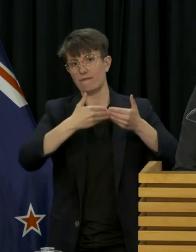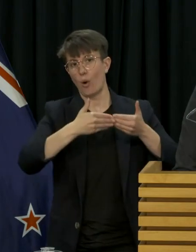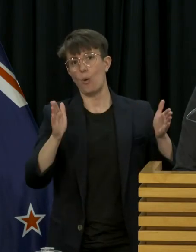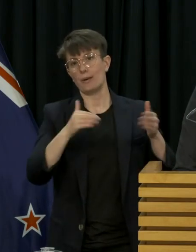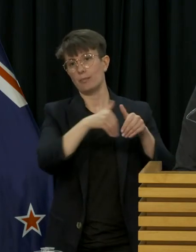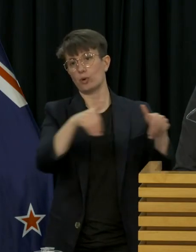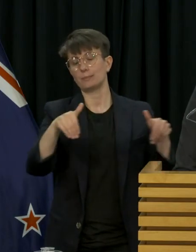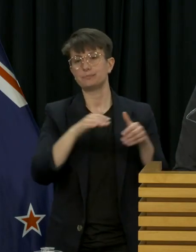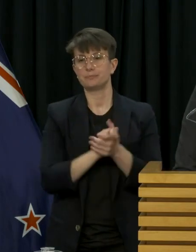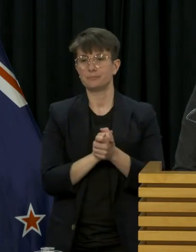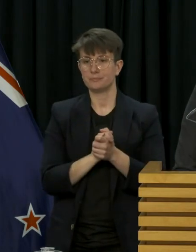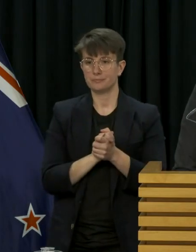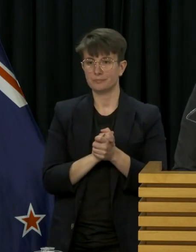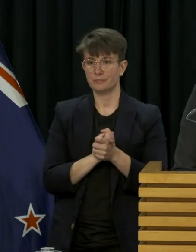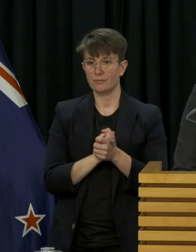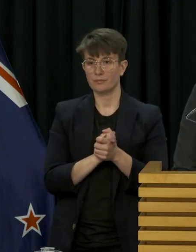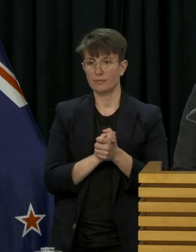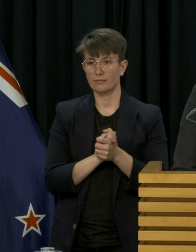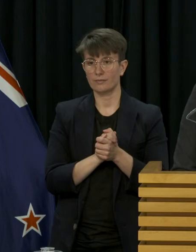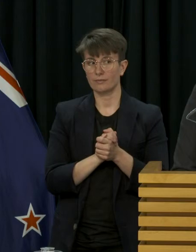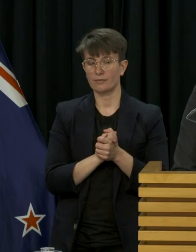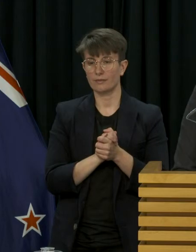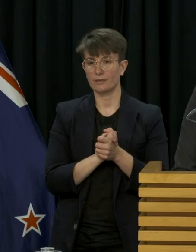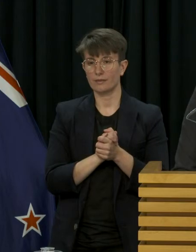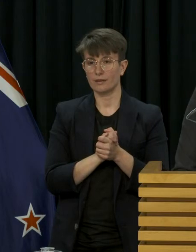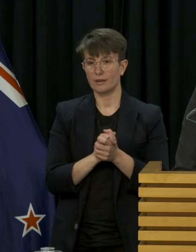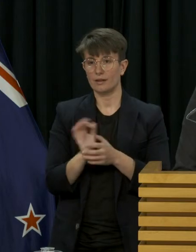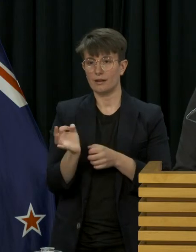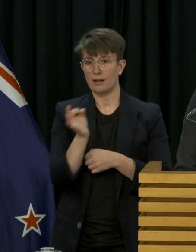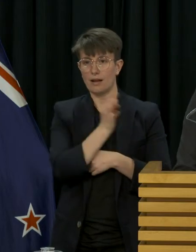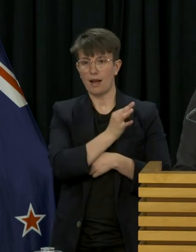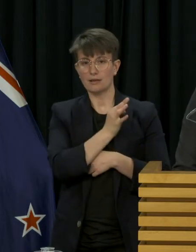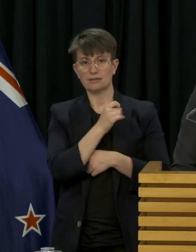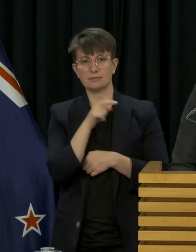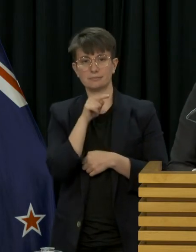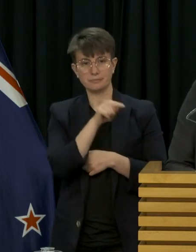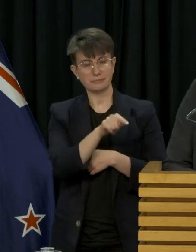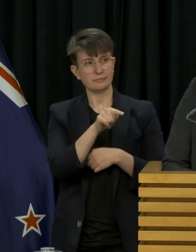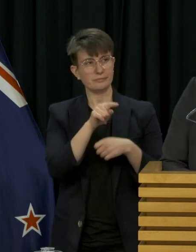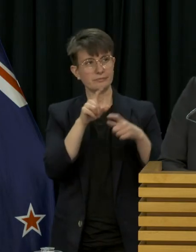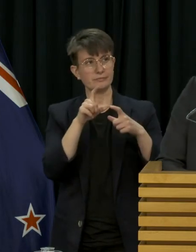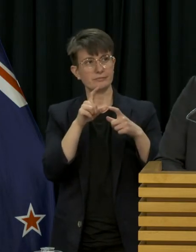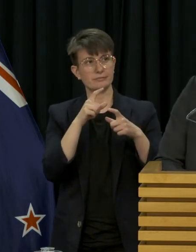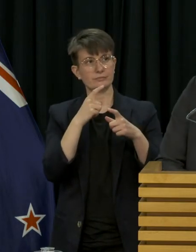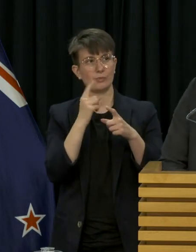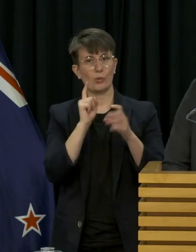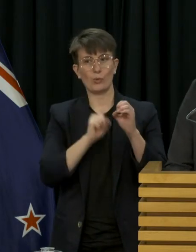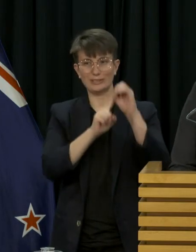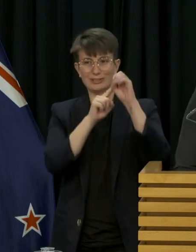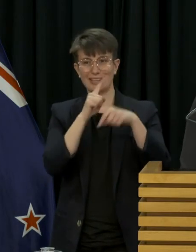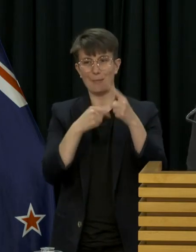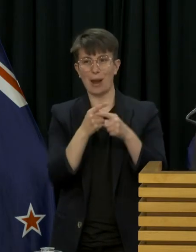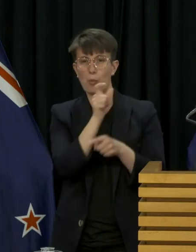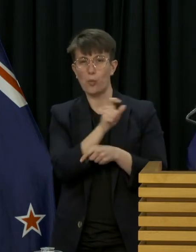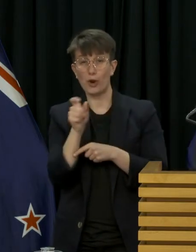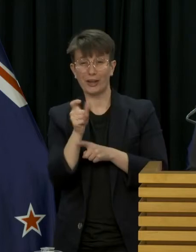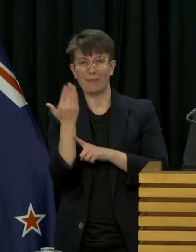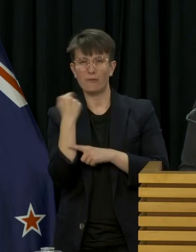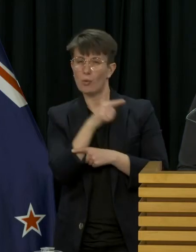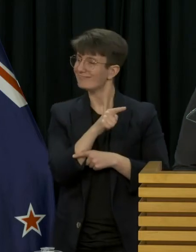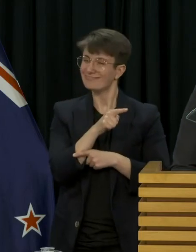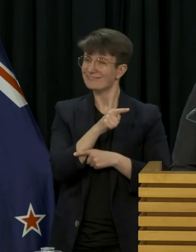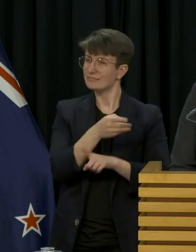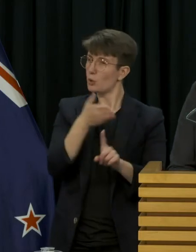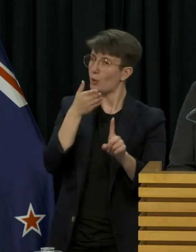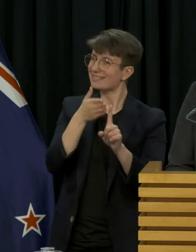could jeopardise goodwill towards the government's response. What's changed since then? No, I don't think that's exactly what I said. I think what I said